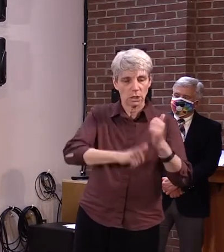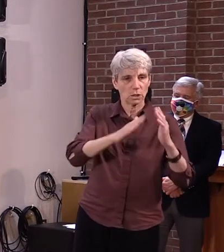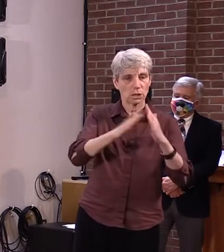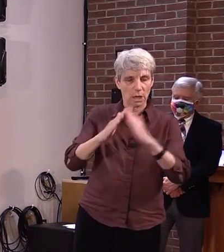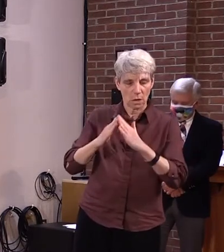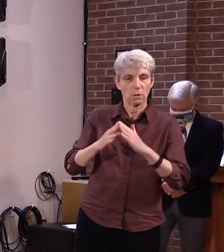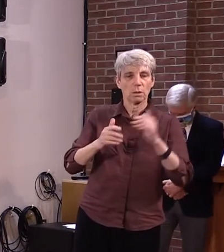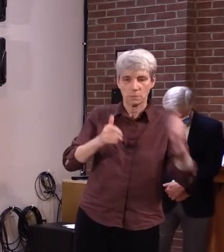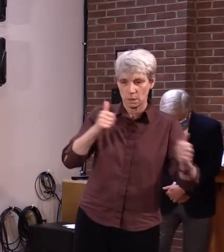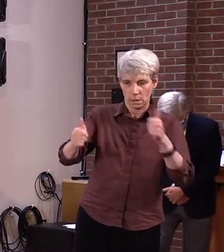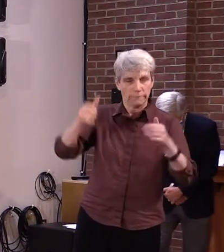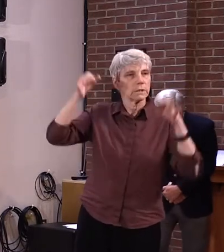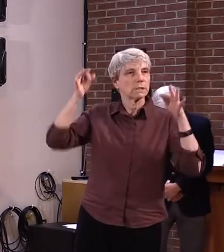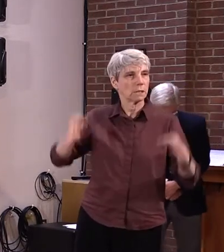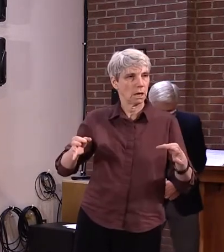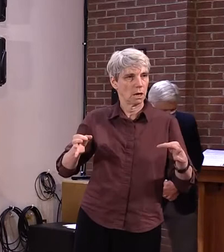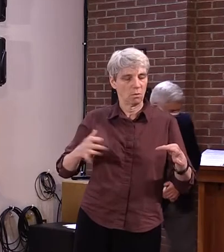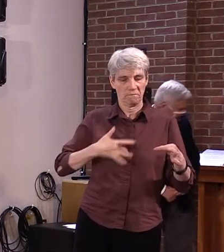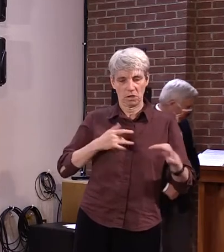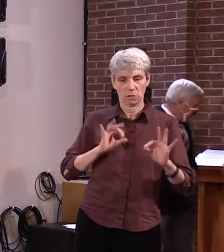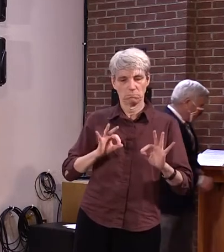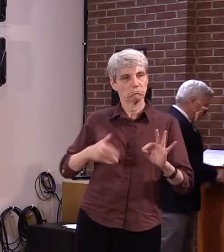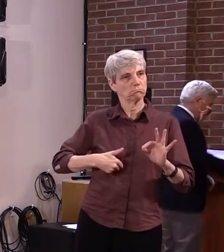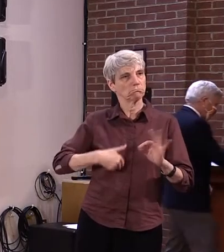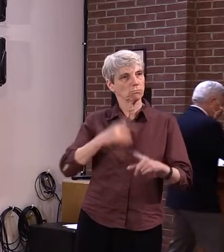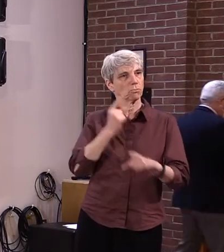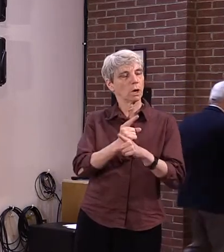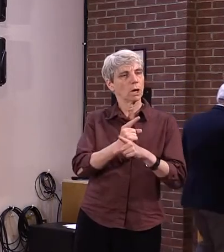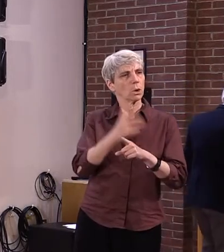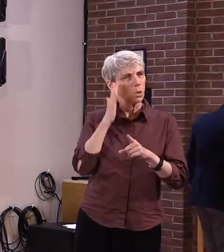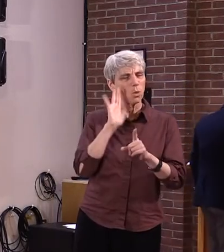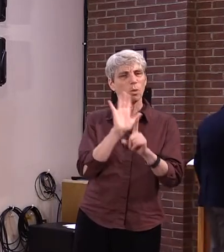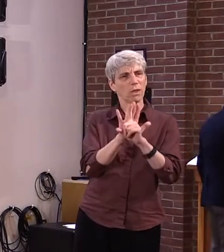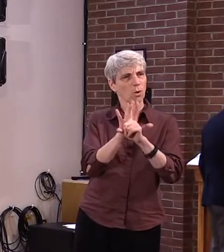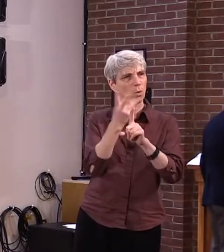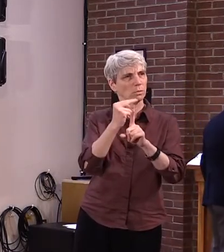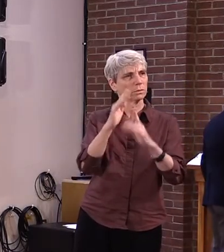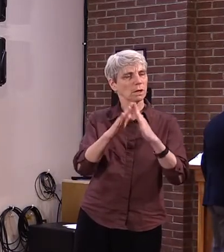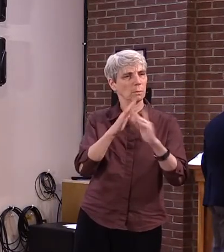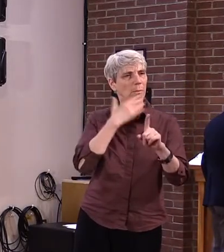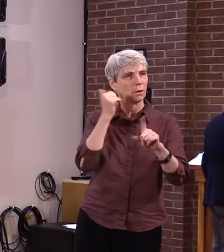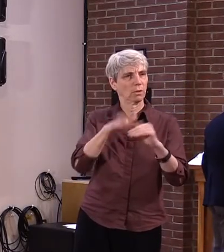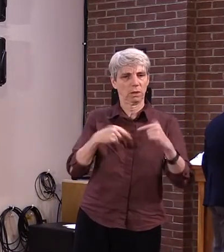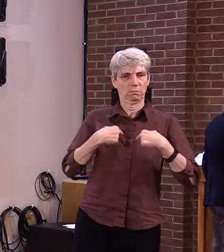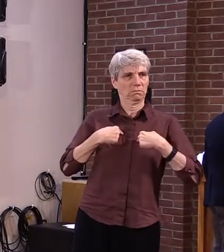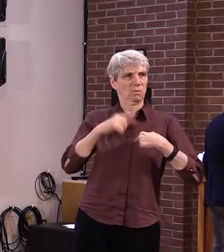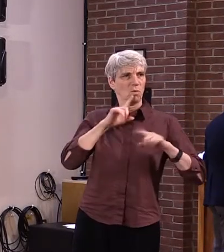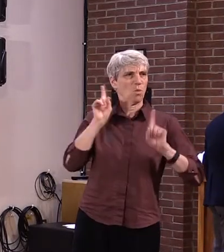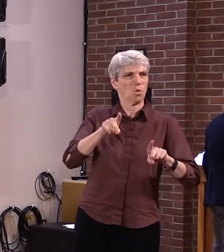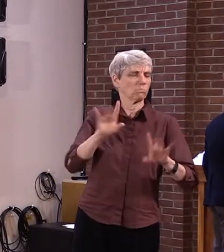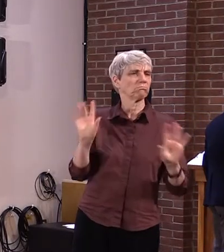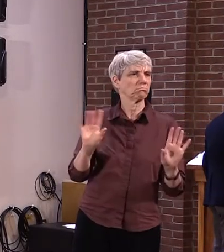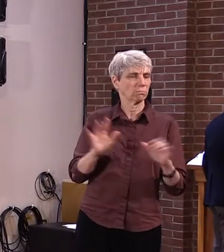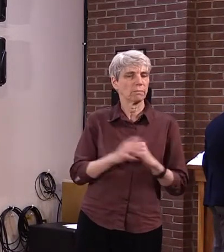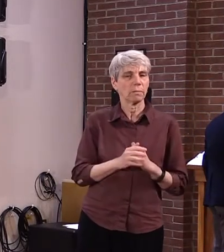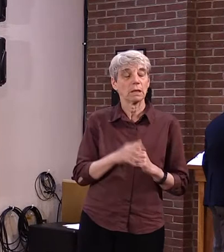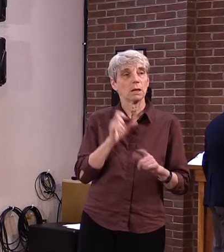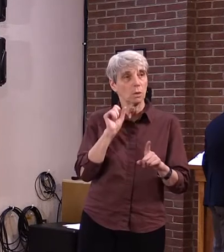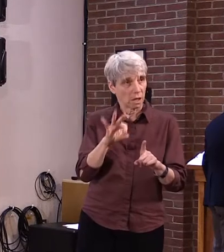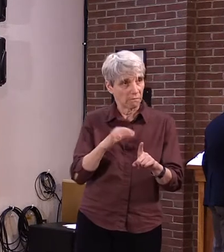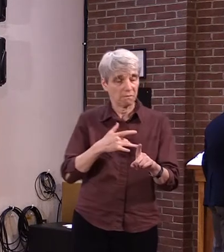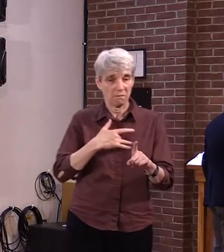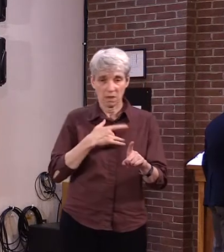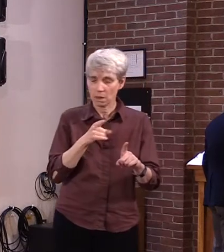on a case-by-case basis, knowing their communities and when they felt safe, or they felt as though they need to